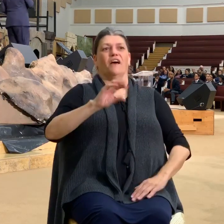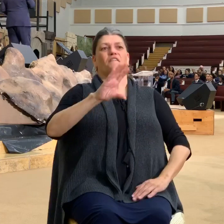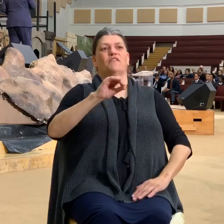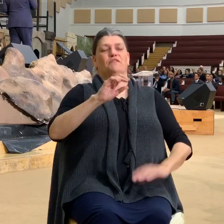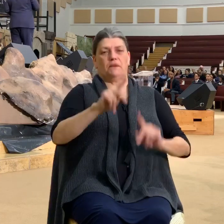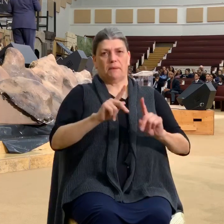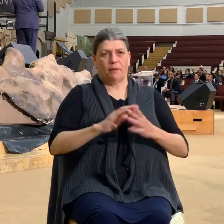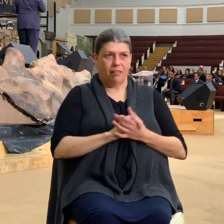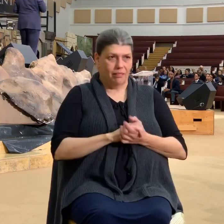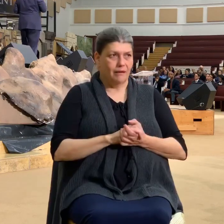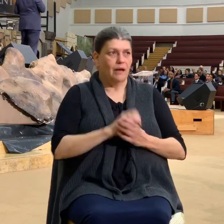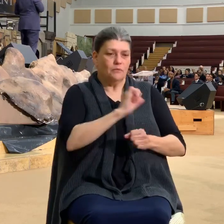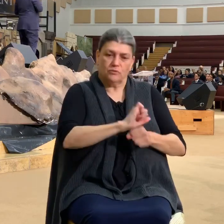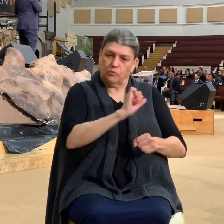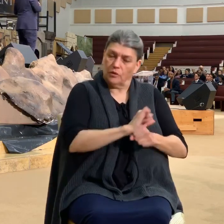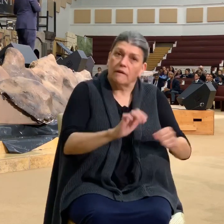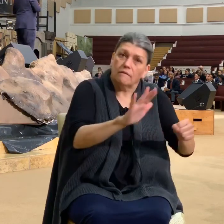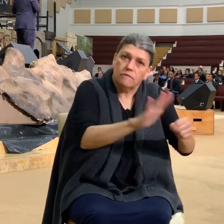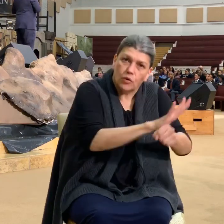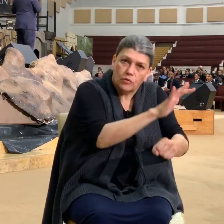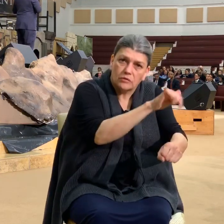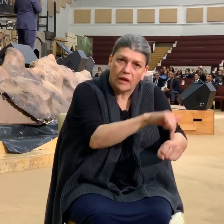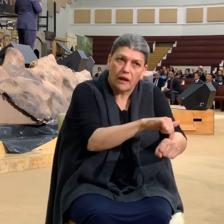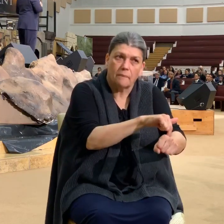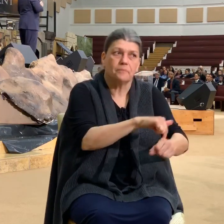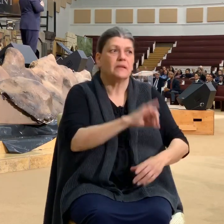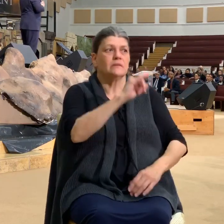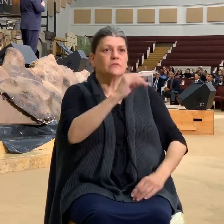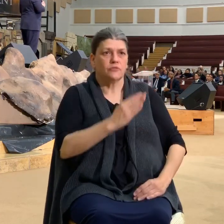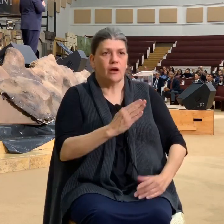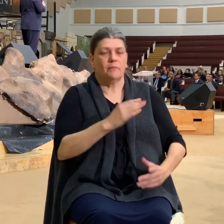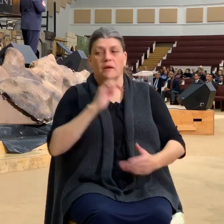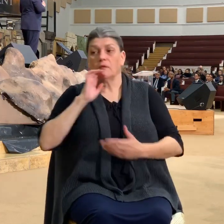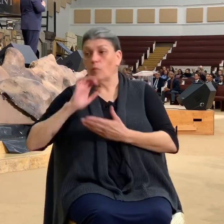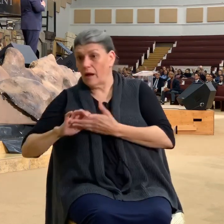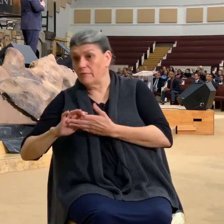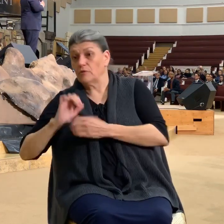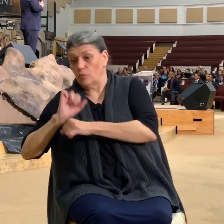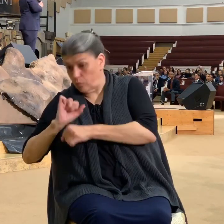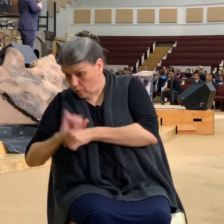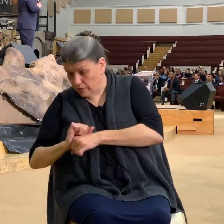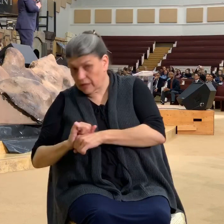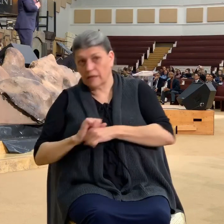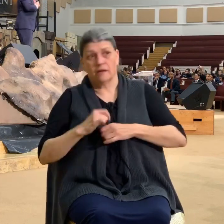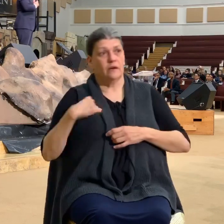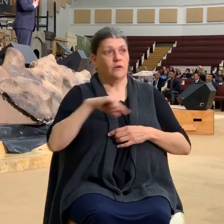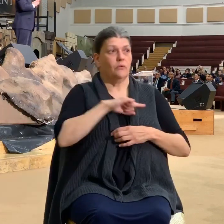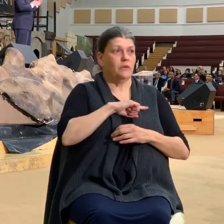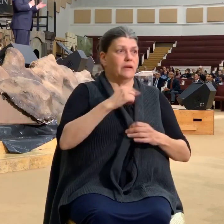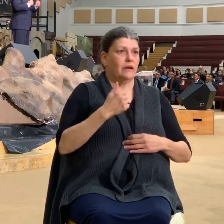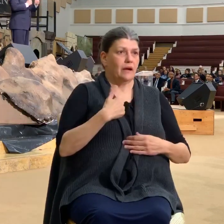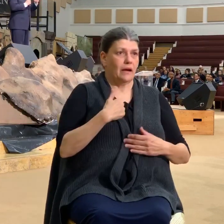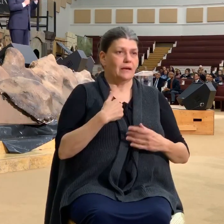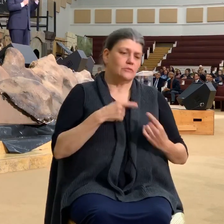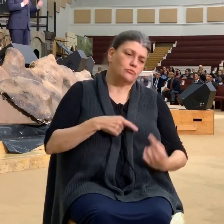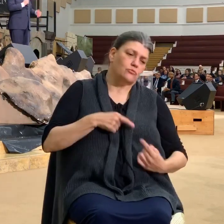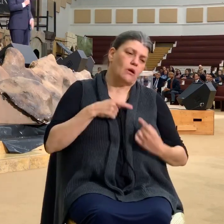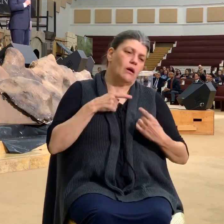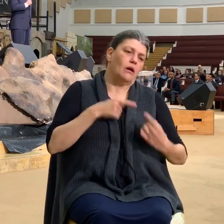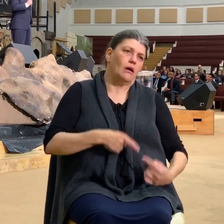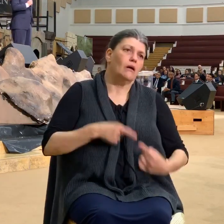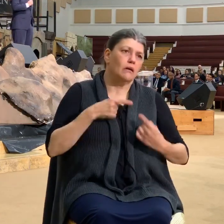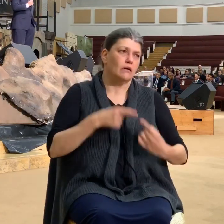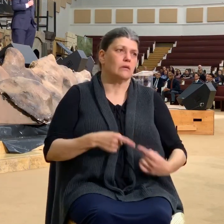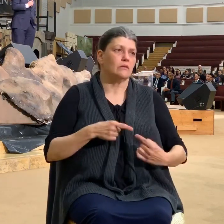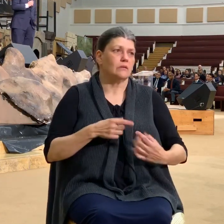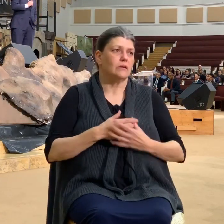was working full time, a job, my wife was working. We had struggled through, we were living in a